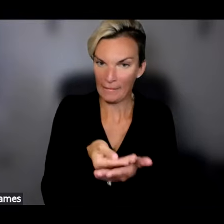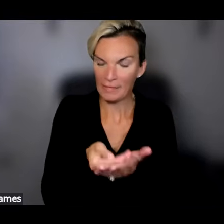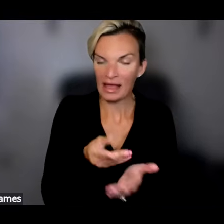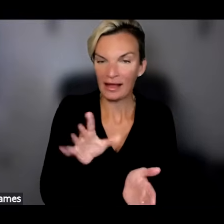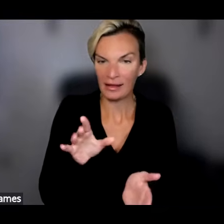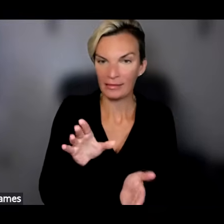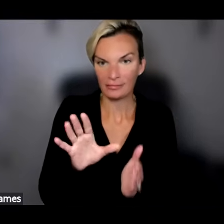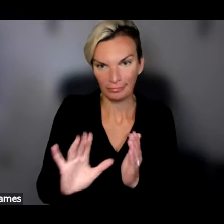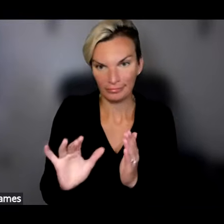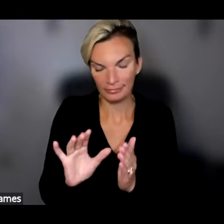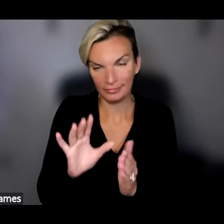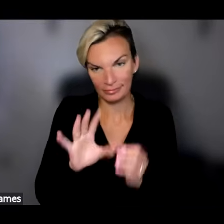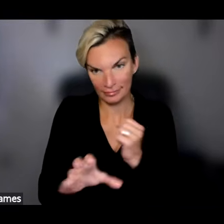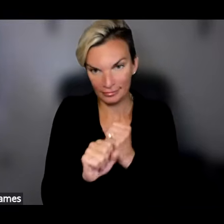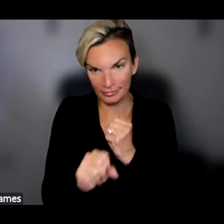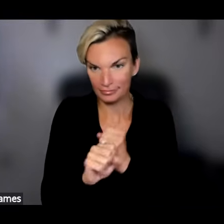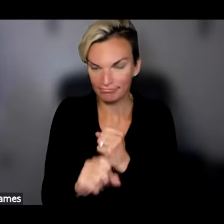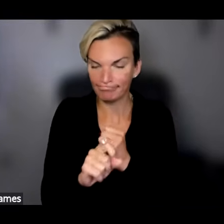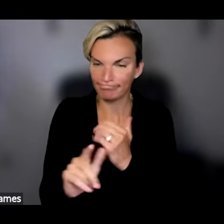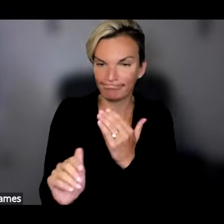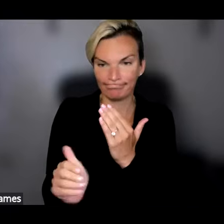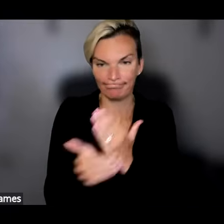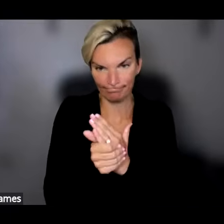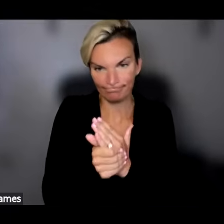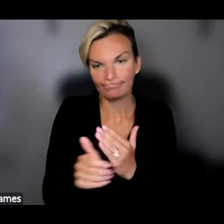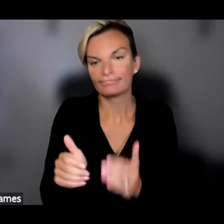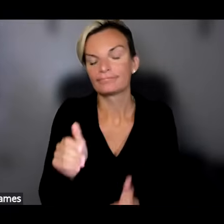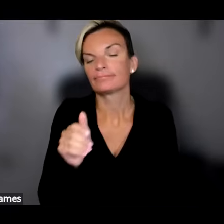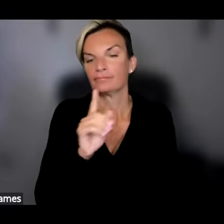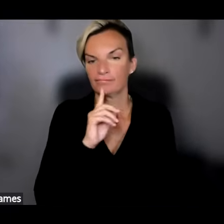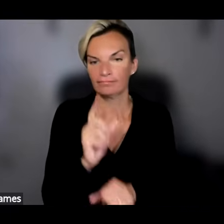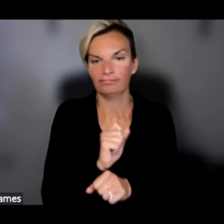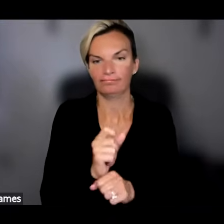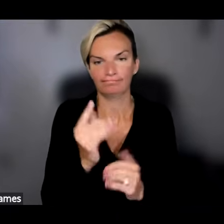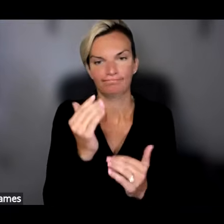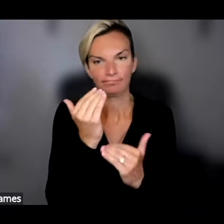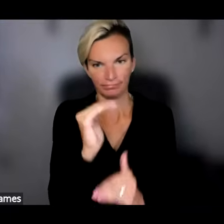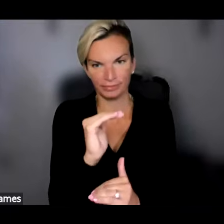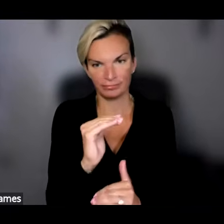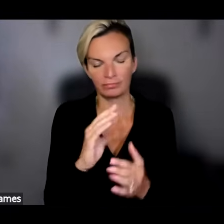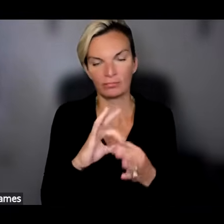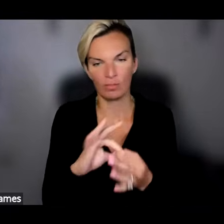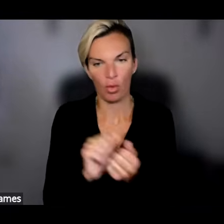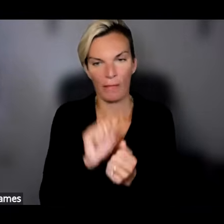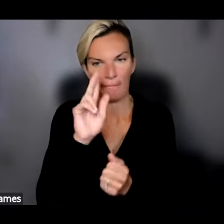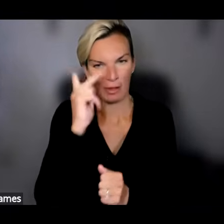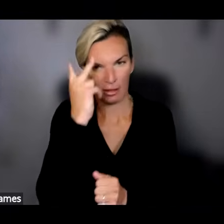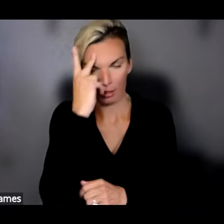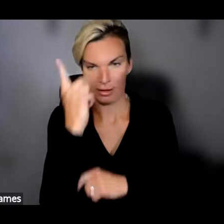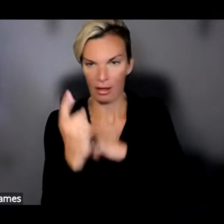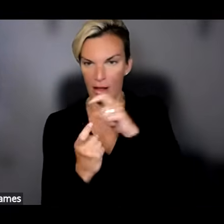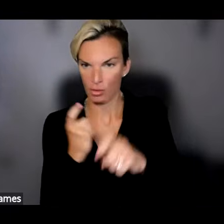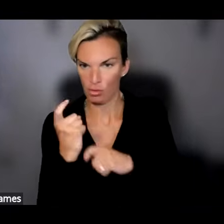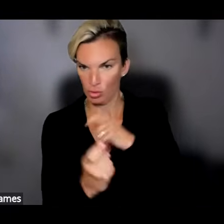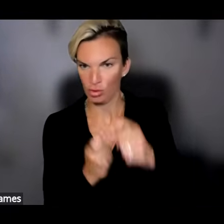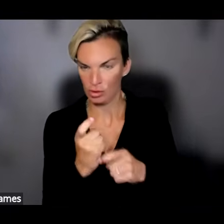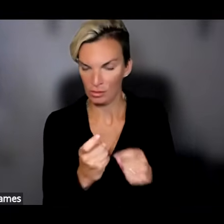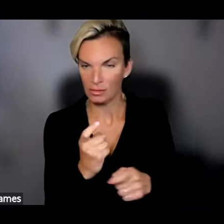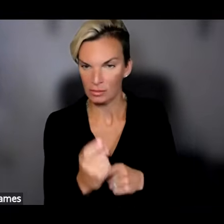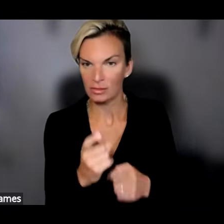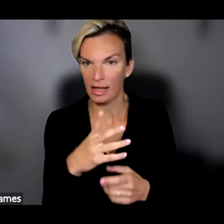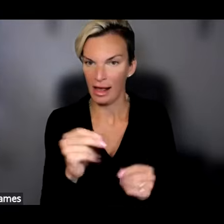to impose new government restrictions and regulations on political contributions and